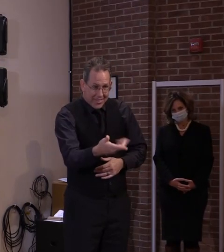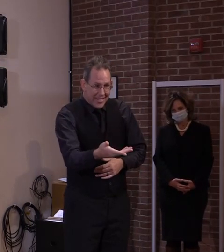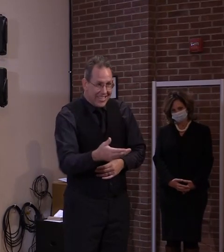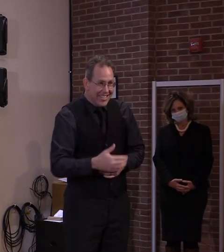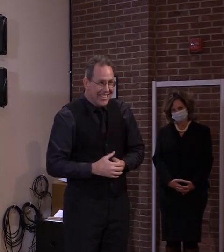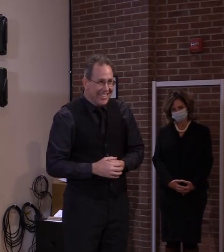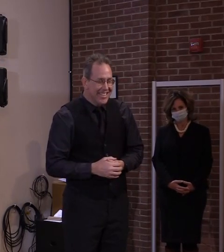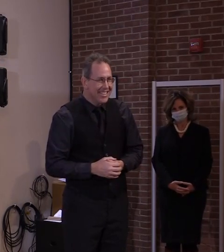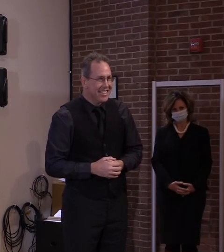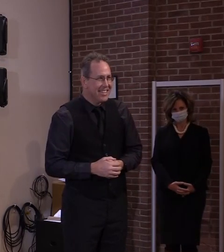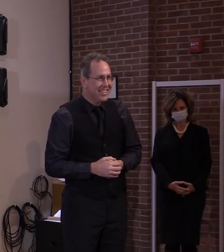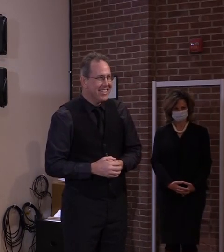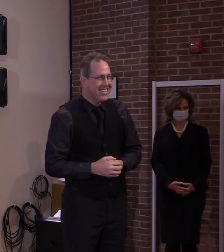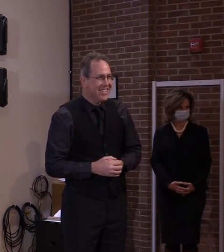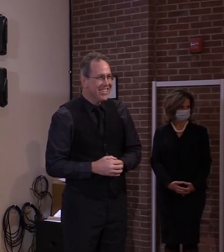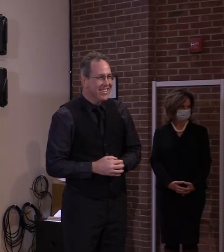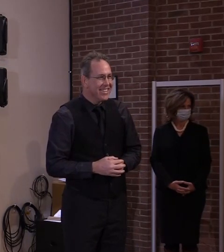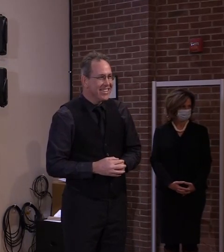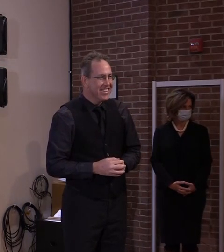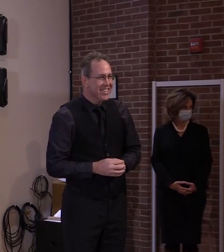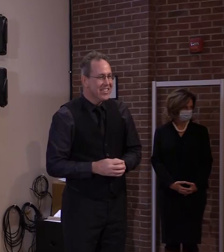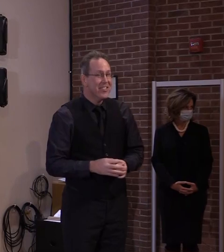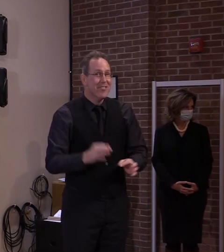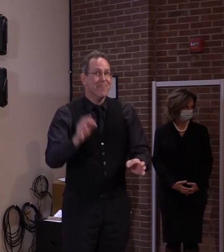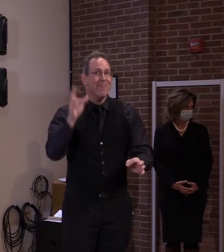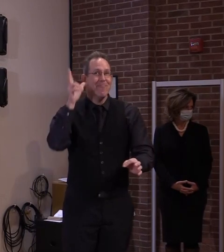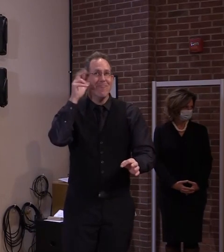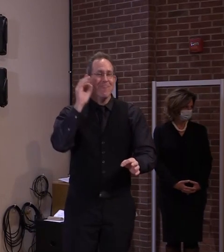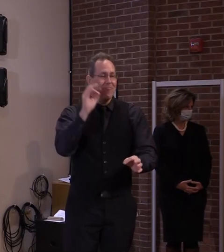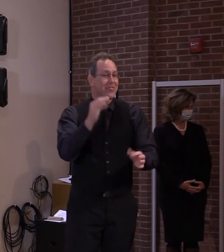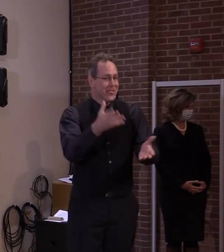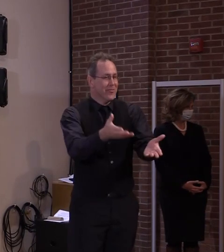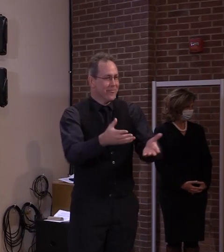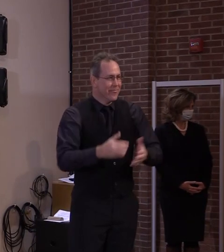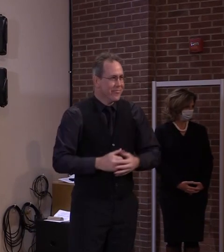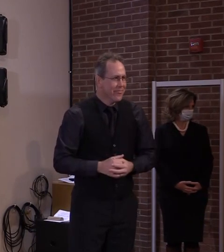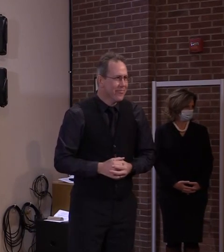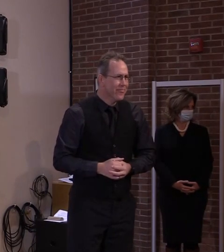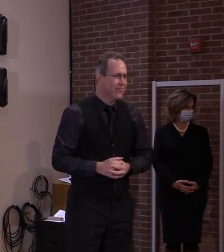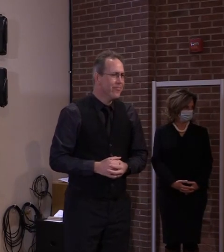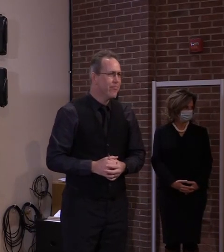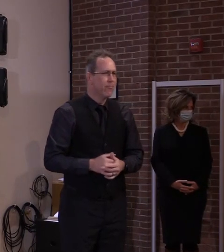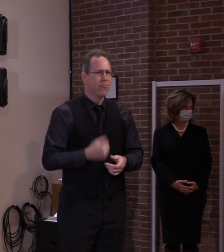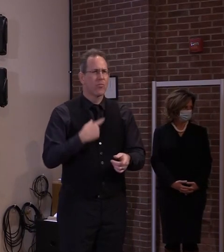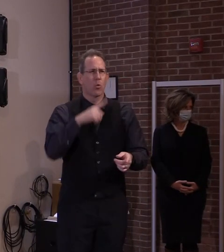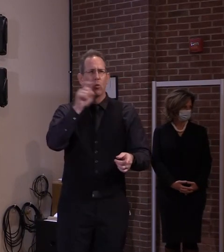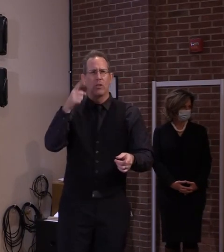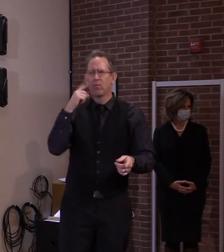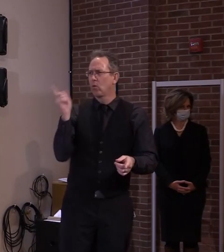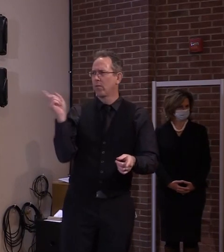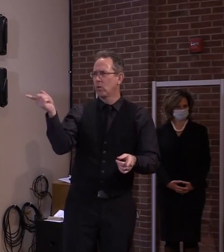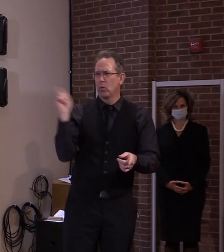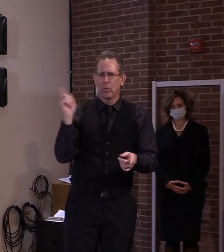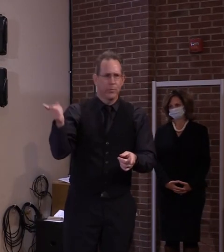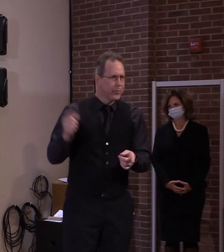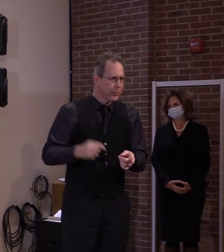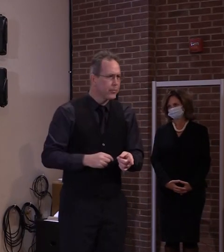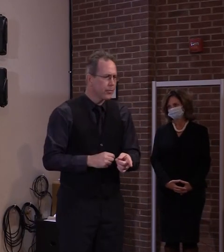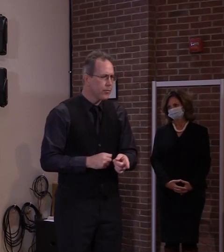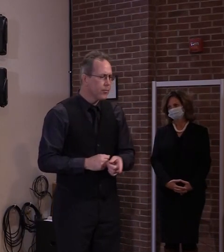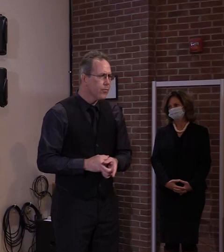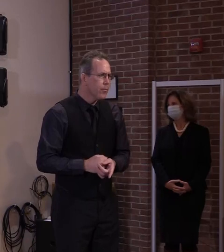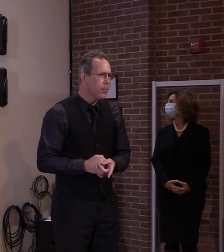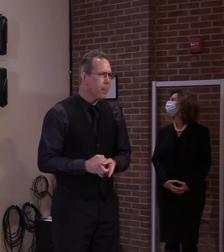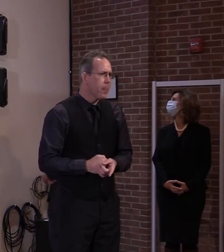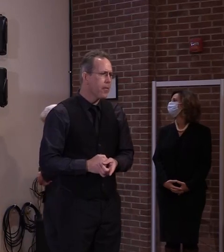Sure, thank you. I'm wondering if someone could talk a little bit about some of the strategies that might be upcoming or